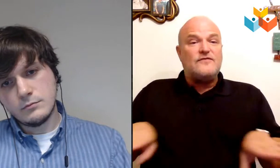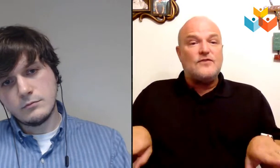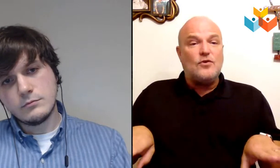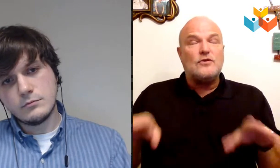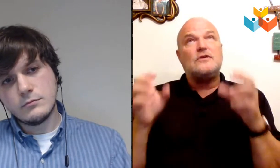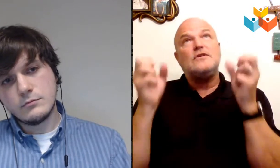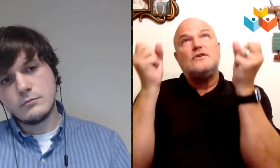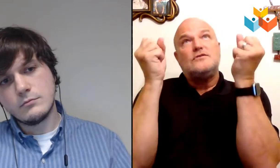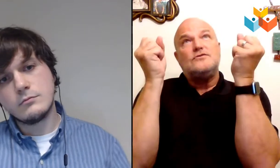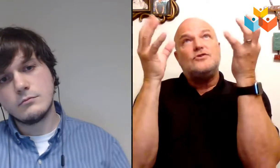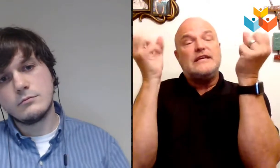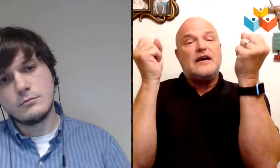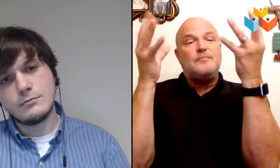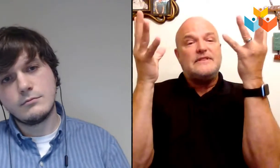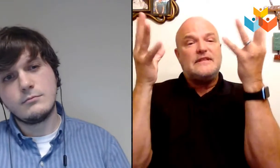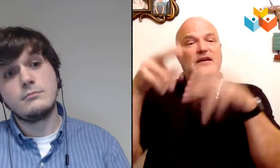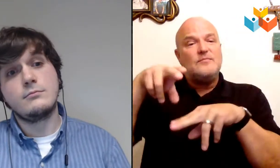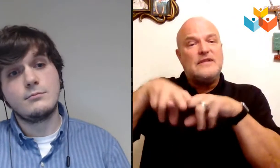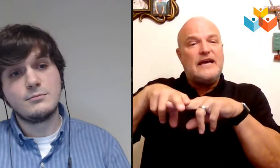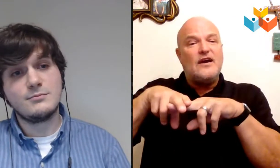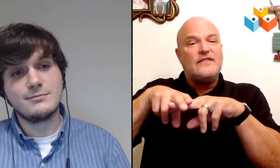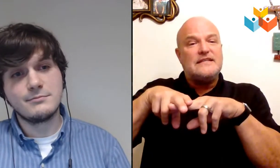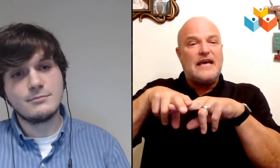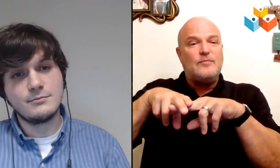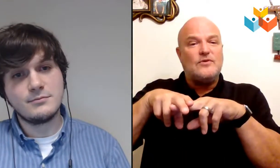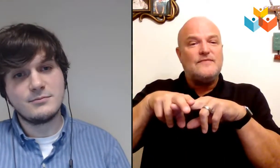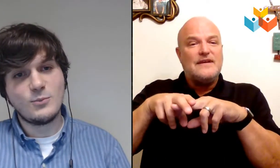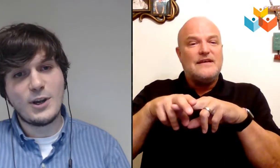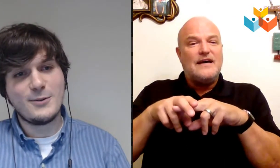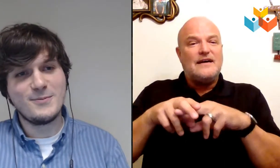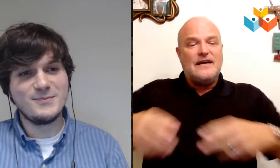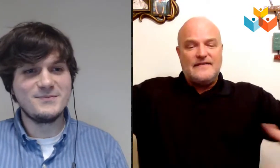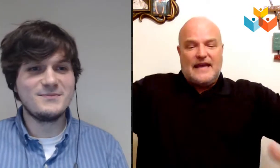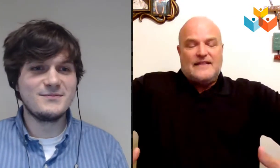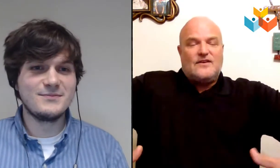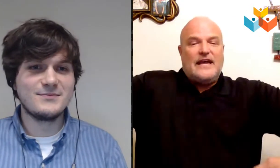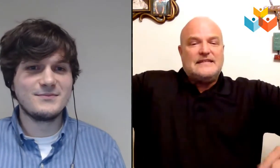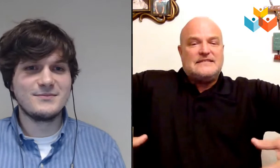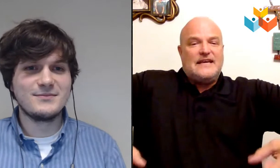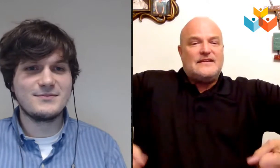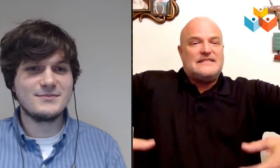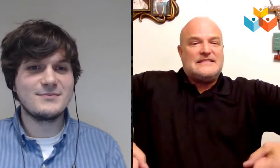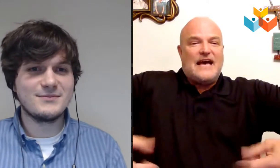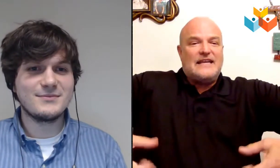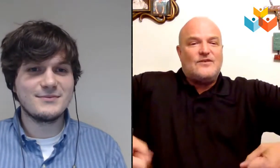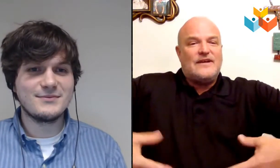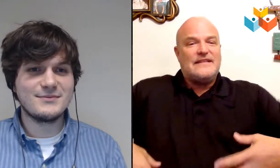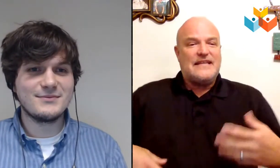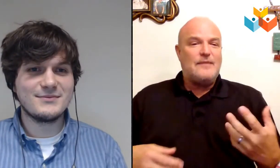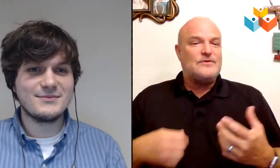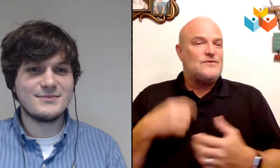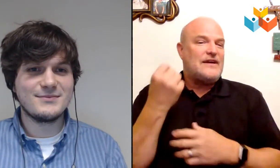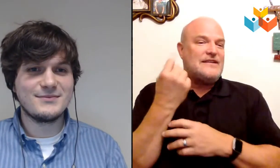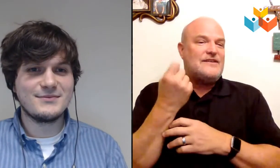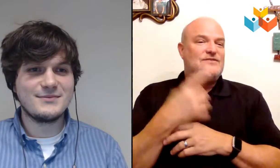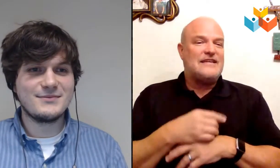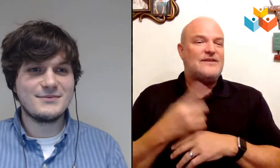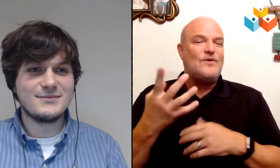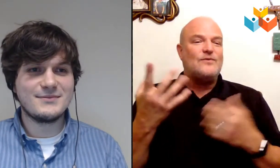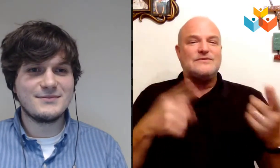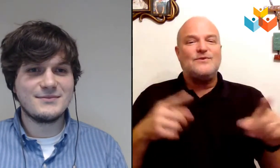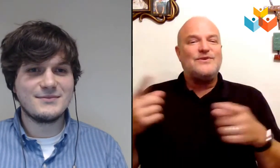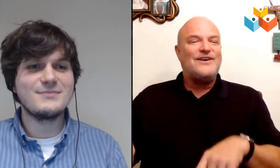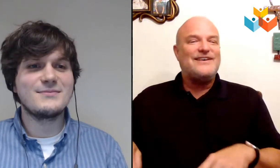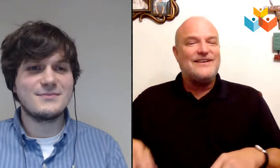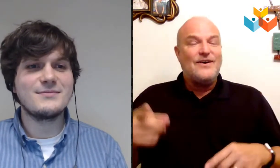sitting on the floor looking up at them laying on the table. Wow. And they had their hands down and signing around the table so I could